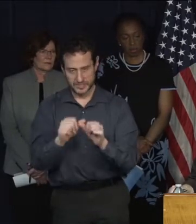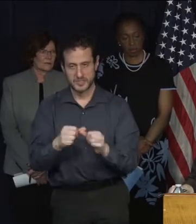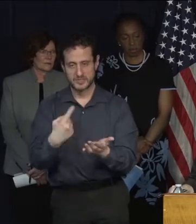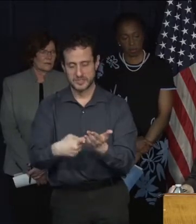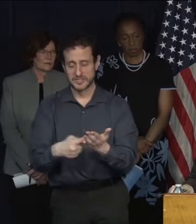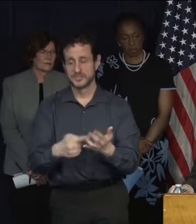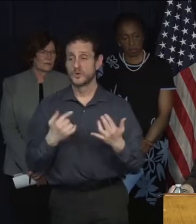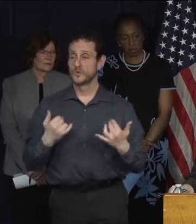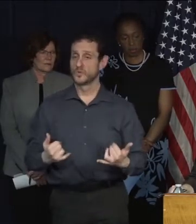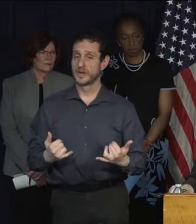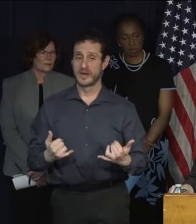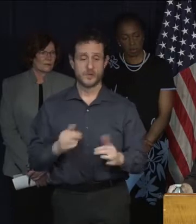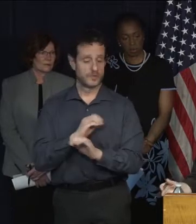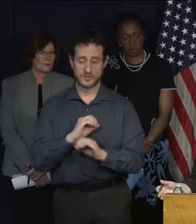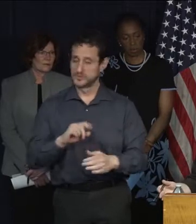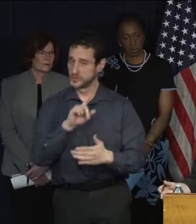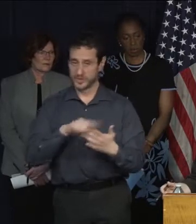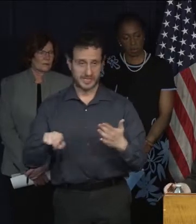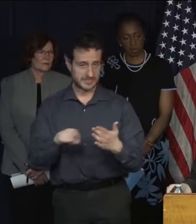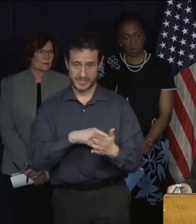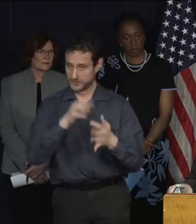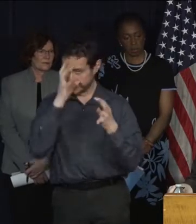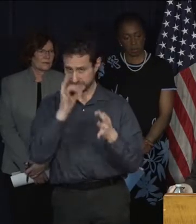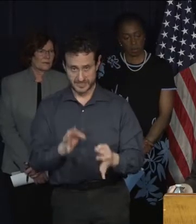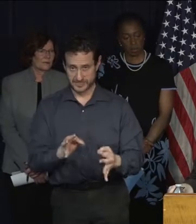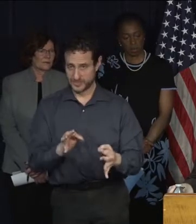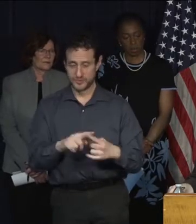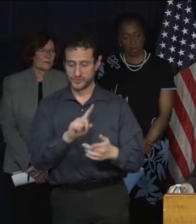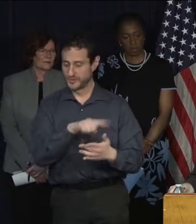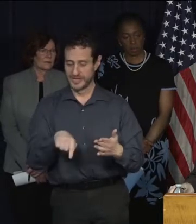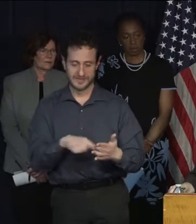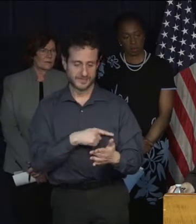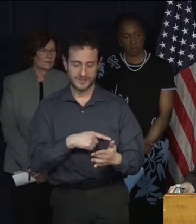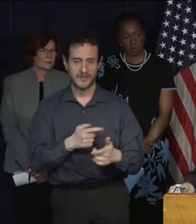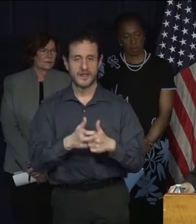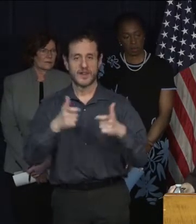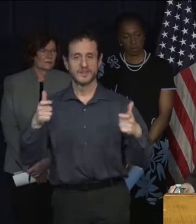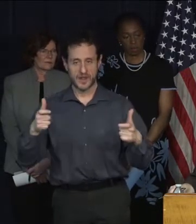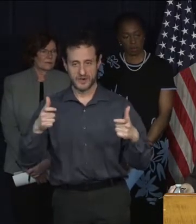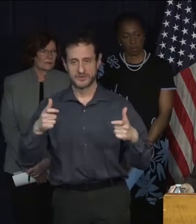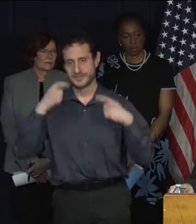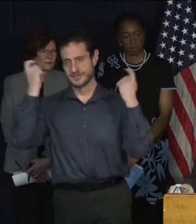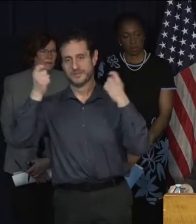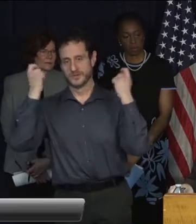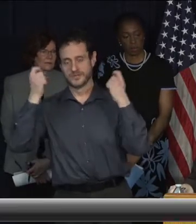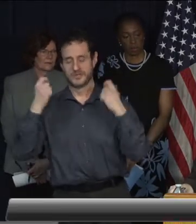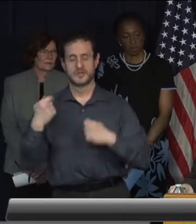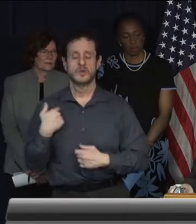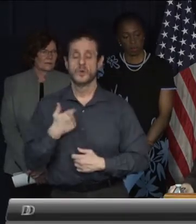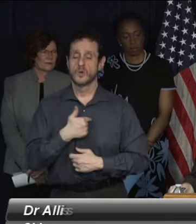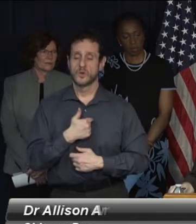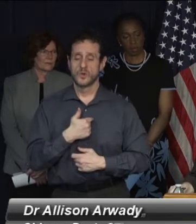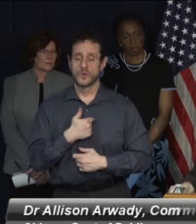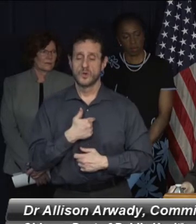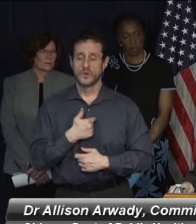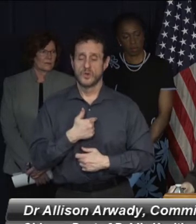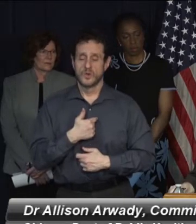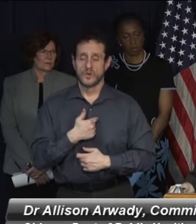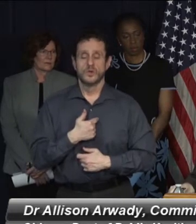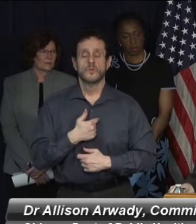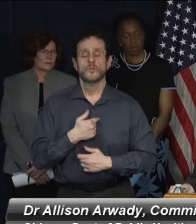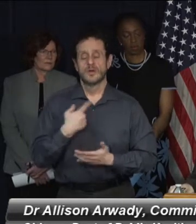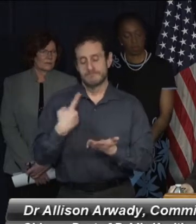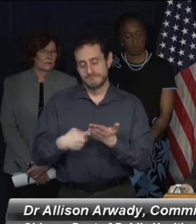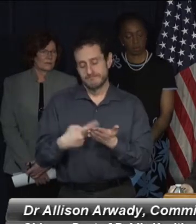this point, there has not been a decision to cancel large mass gatherings. We are talking literally every